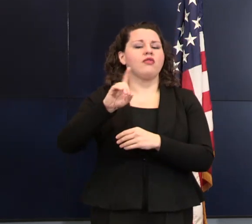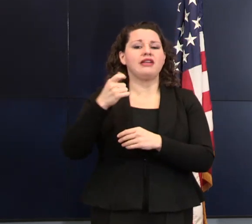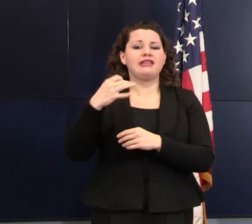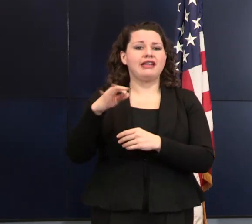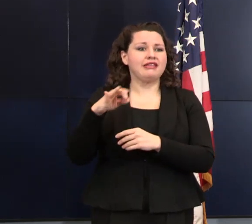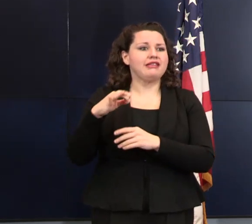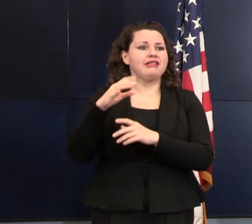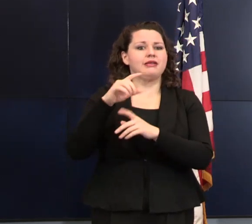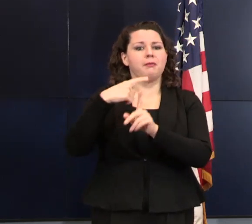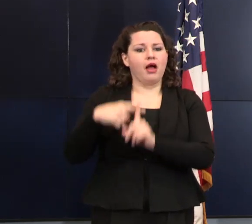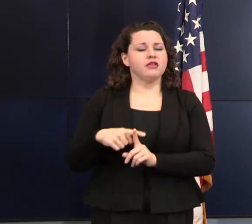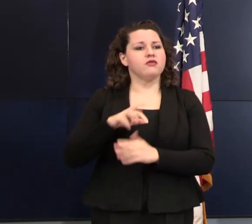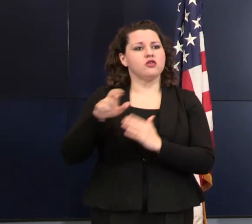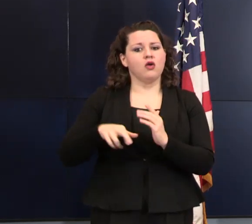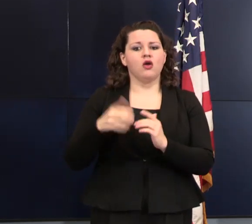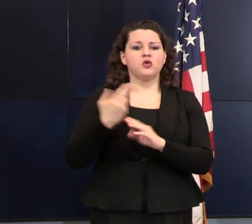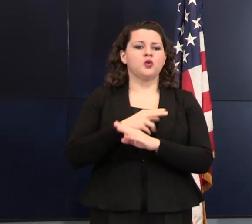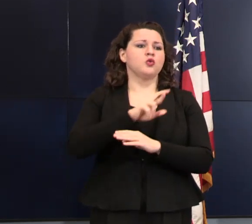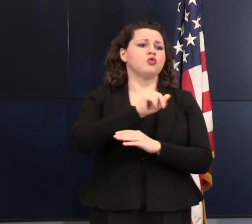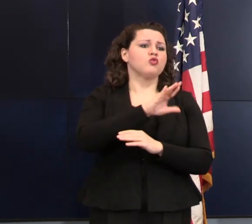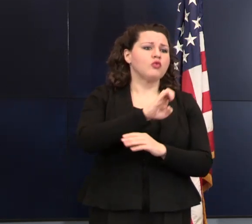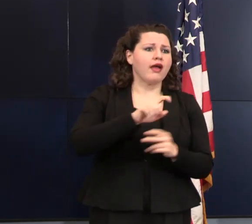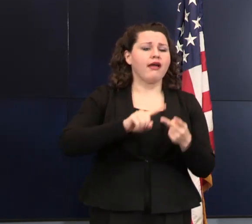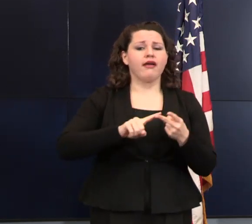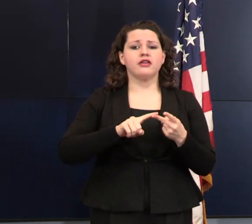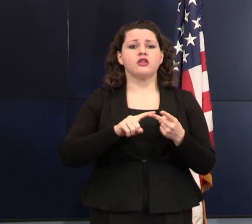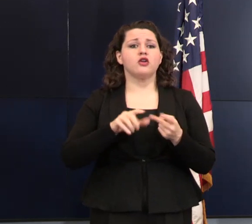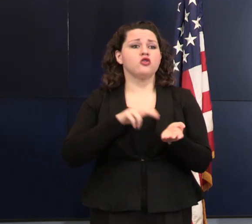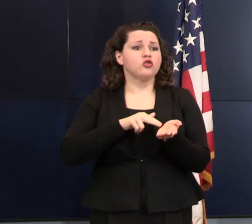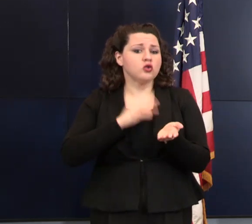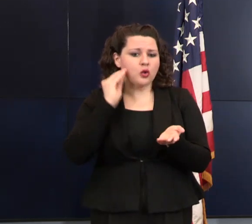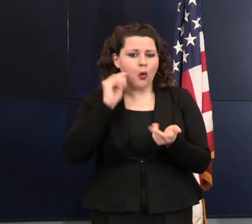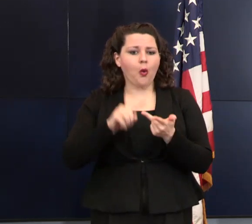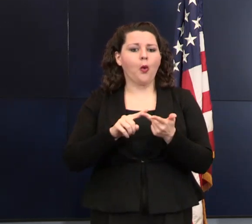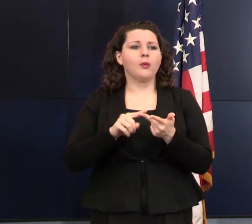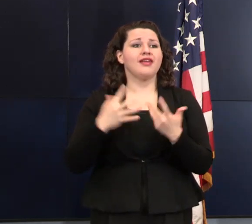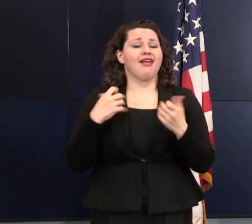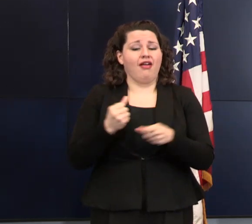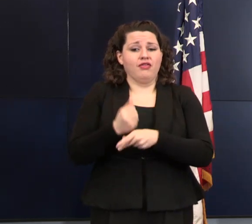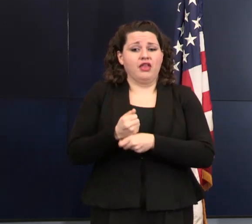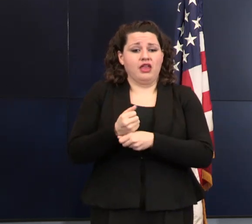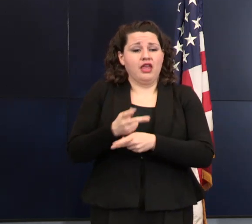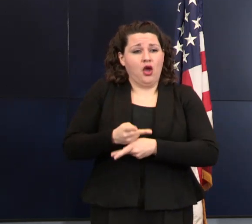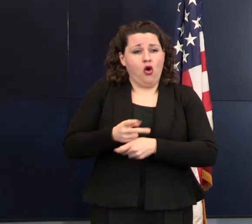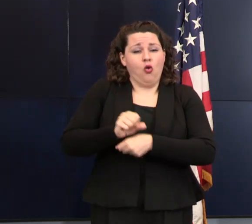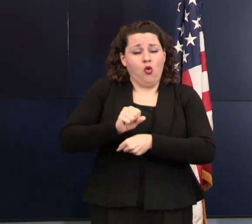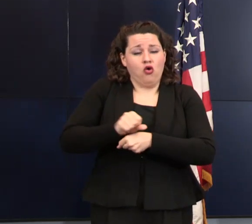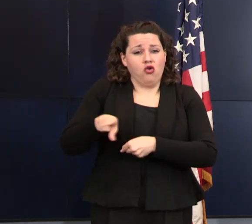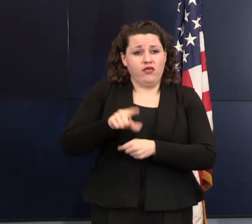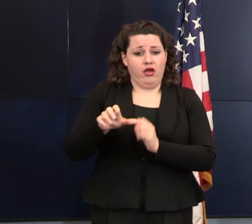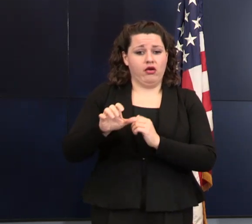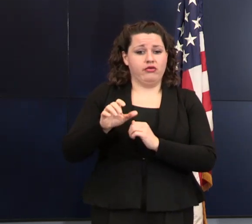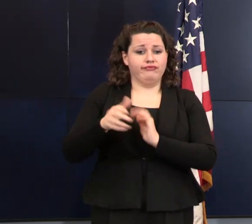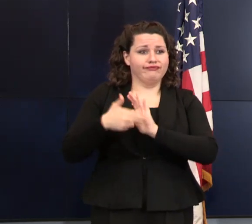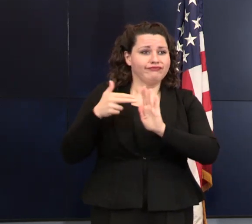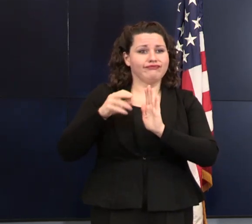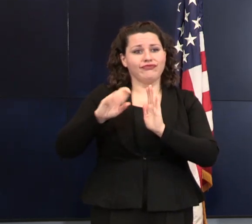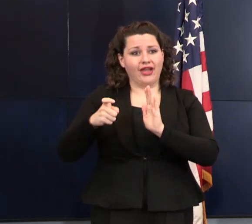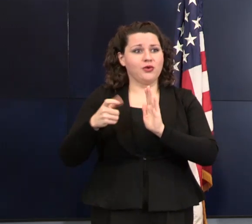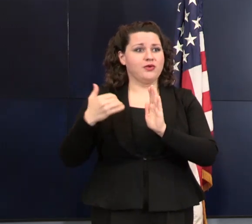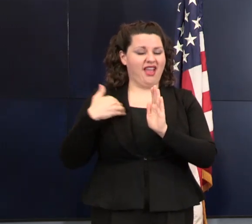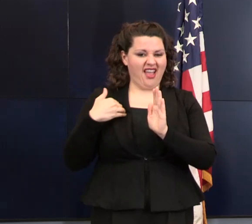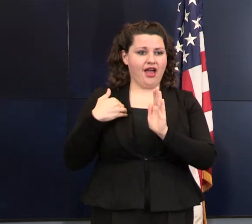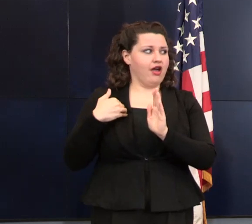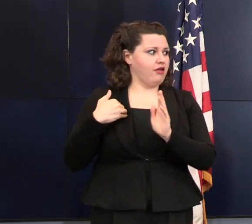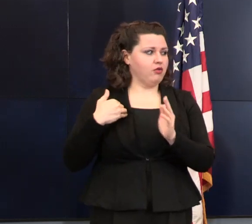nursing homes, and then kind of given the number of healthcare workers in those COVID cases that have been diagnosed. Does Iowa plan to break down?